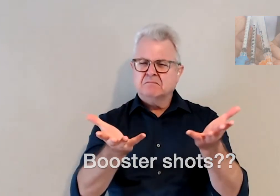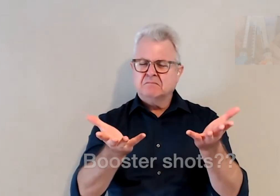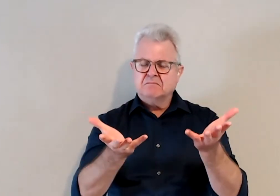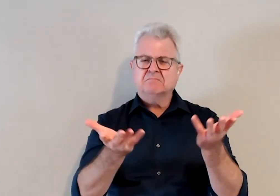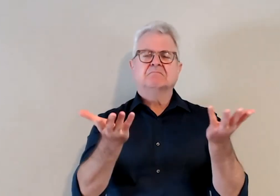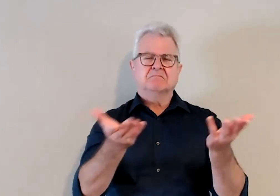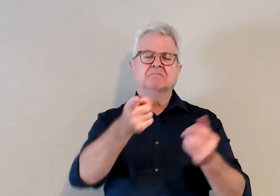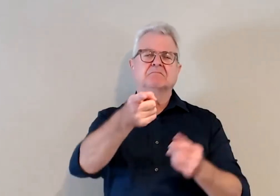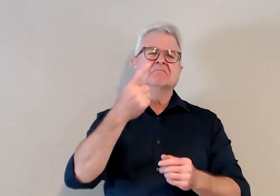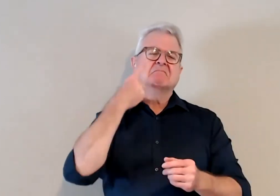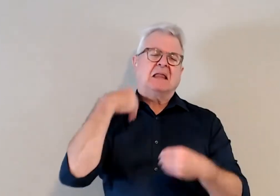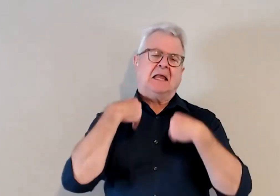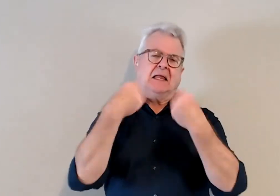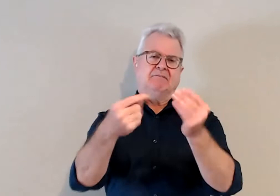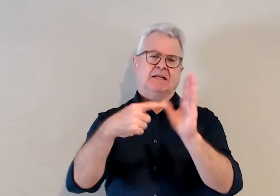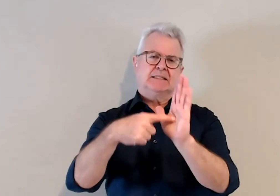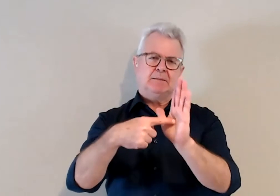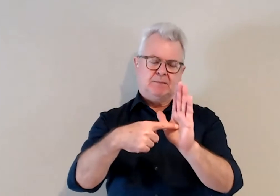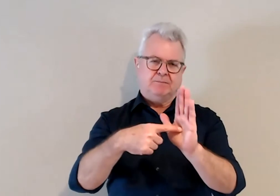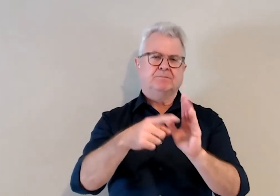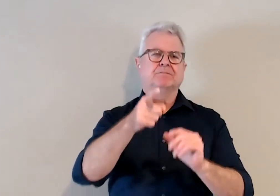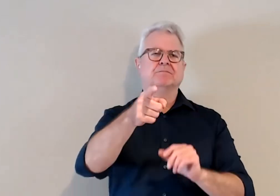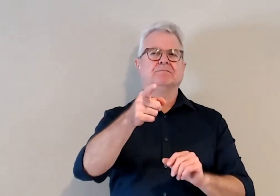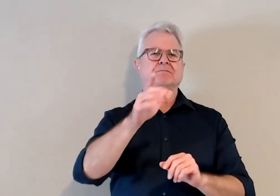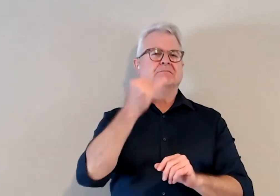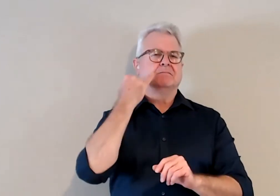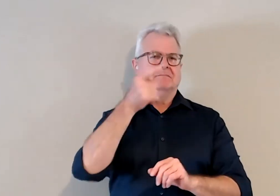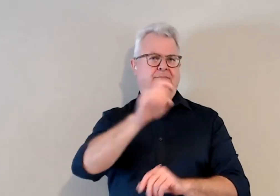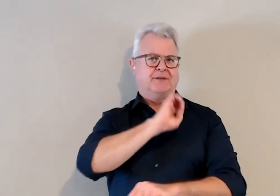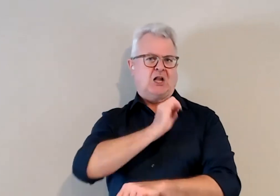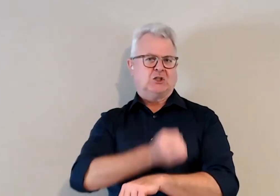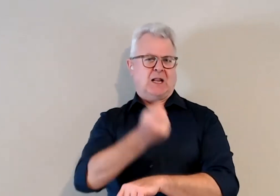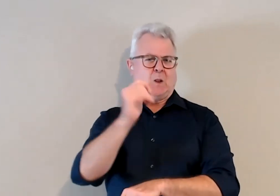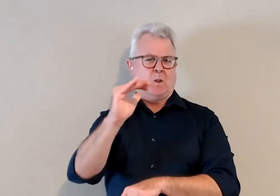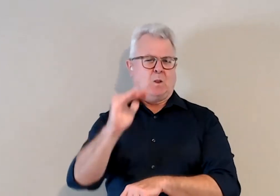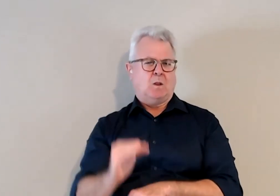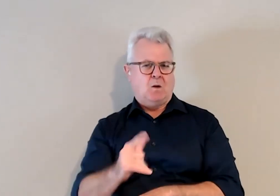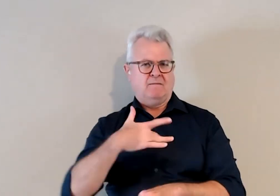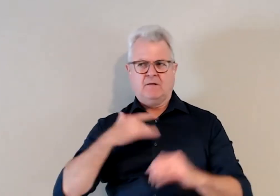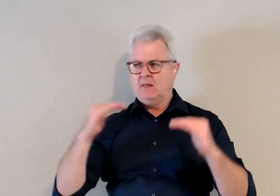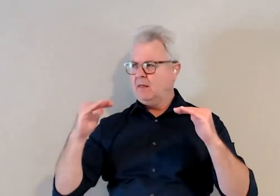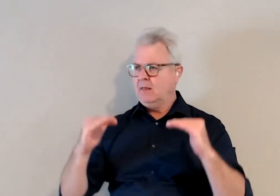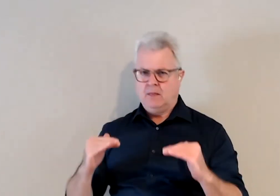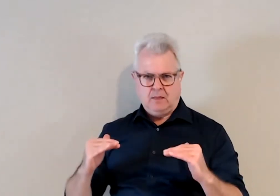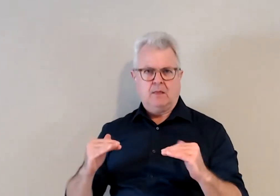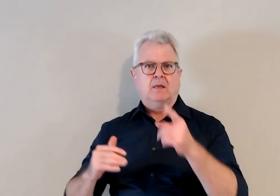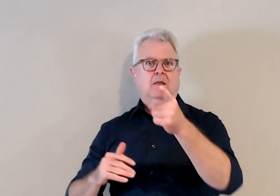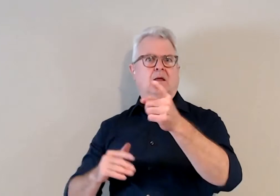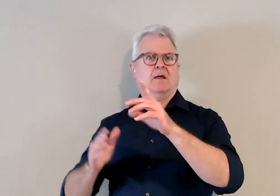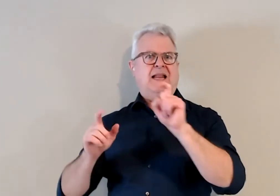vaccine. Now, a lot of people may be asking, what is the booster? So what I like to do is give you a simplified version of it. Think about the fact that when your